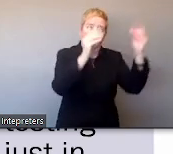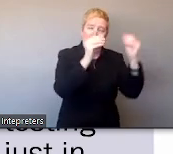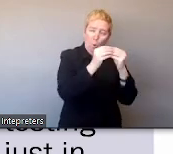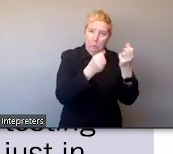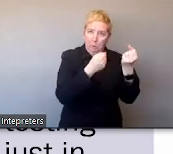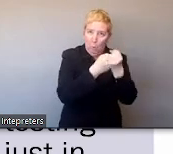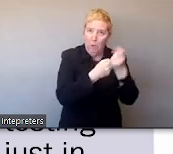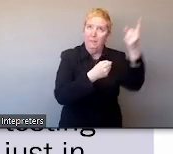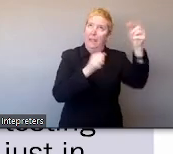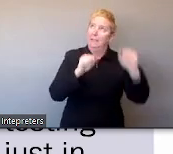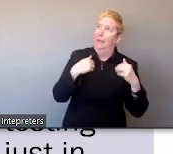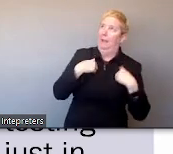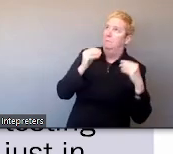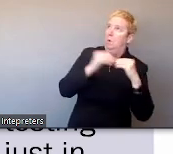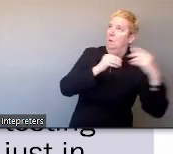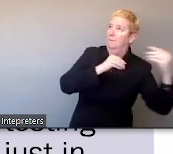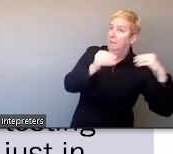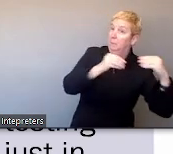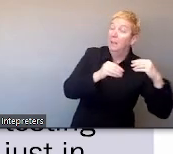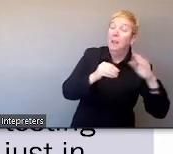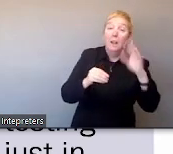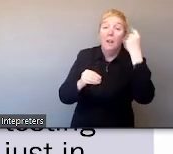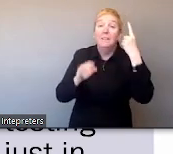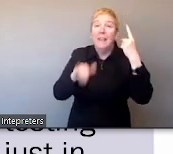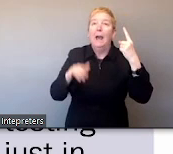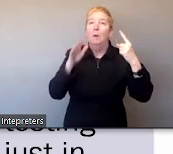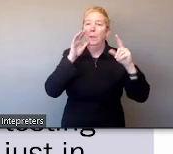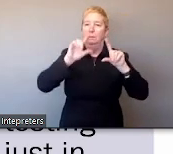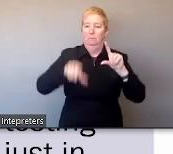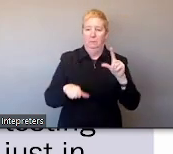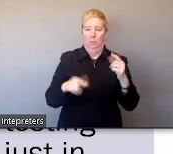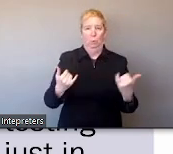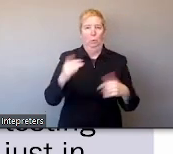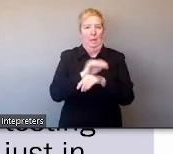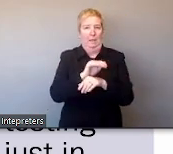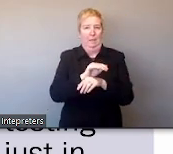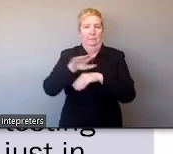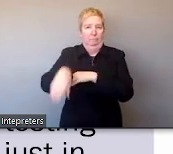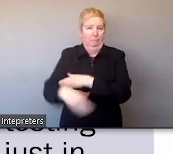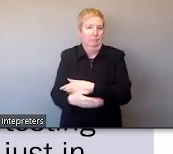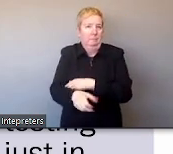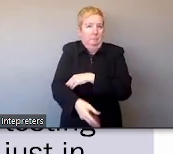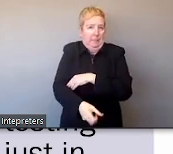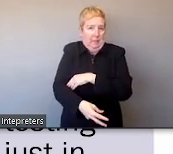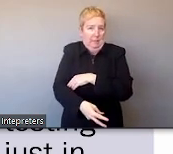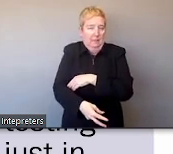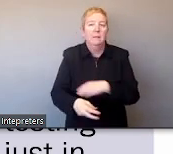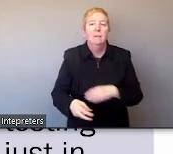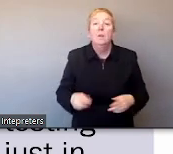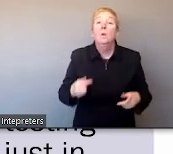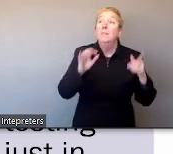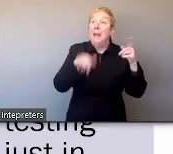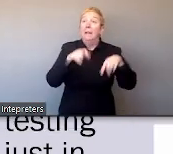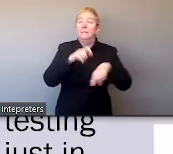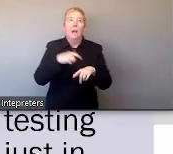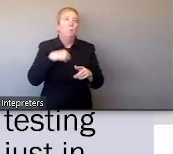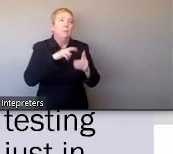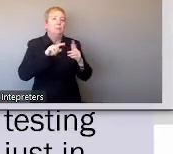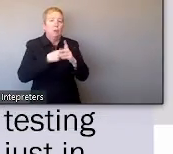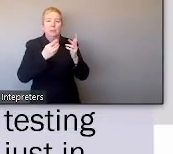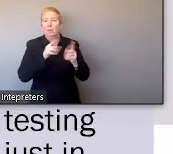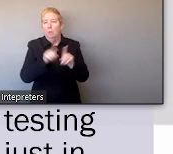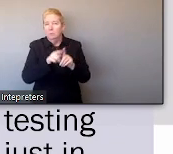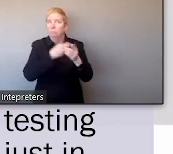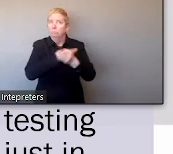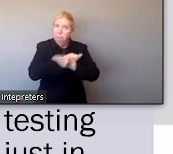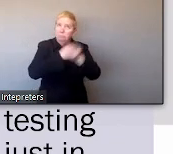December. Anticipating the change in testing, we started distributing large volumes of at-home tests to